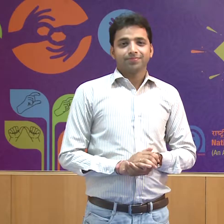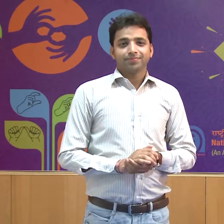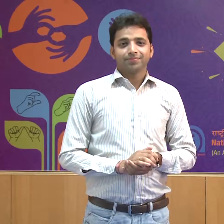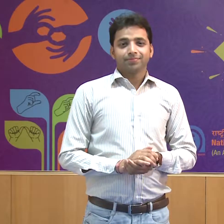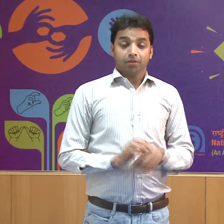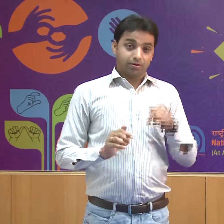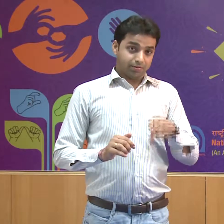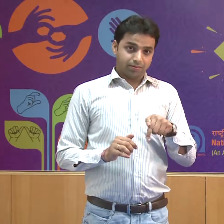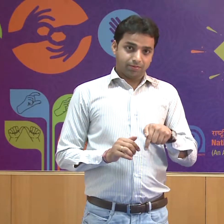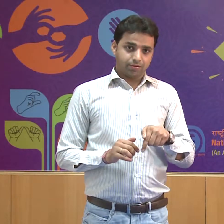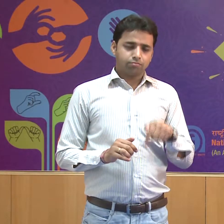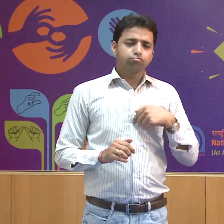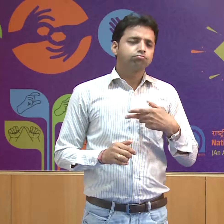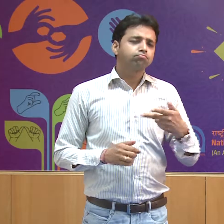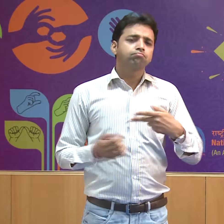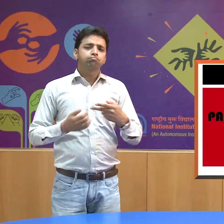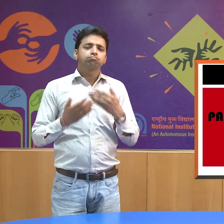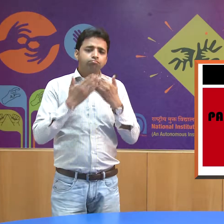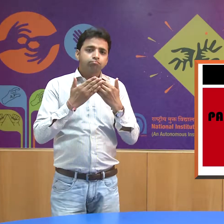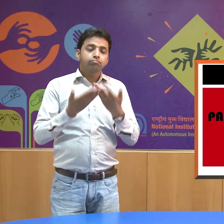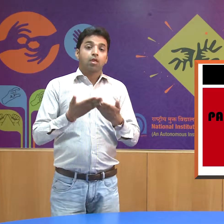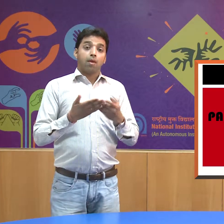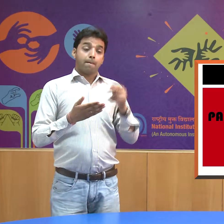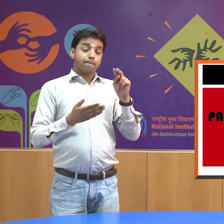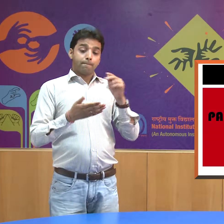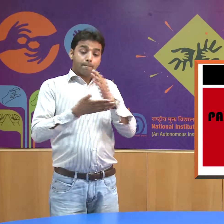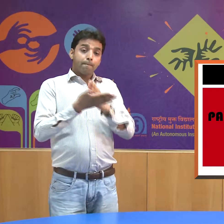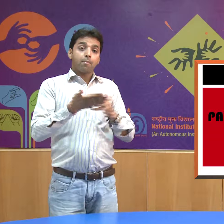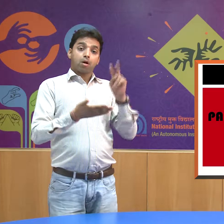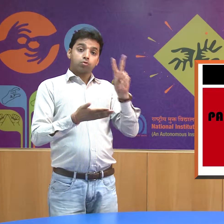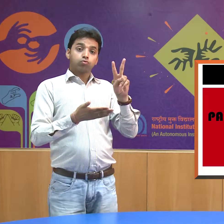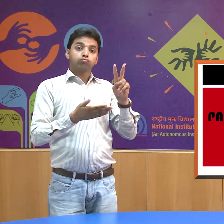Today we will study part 2 of chapter 18.